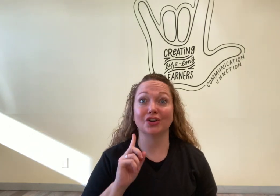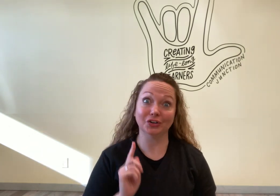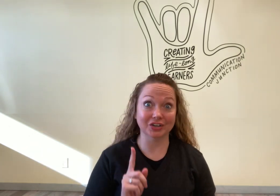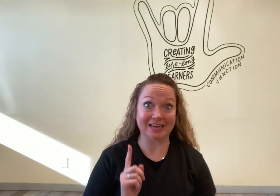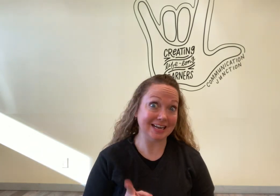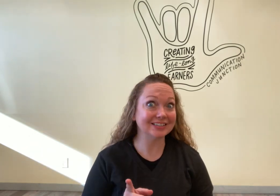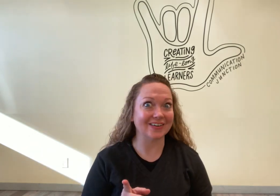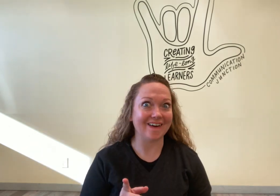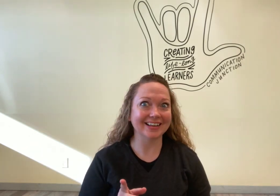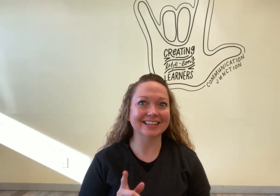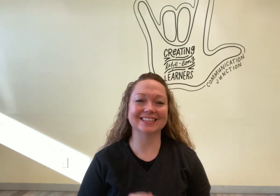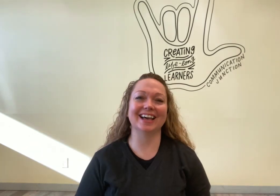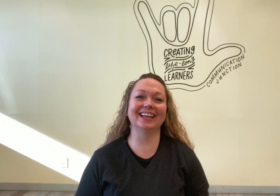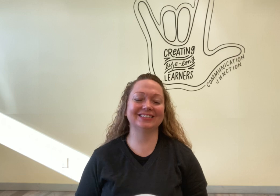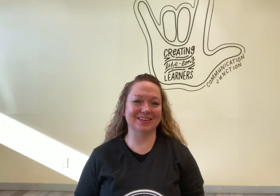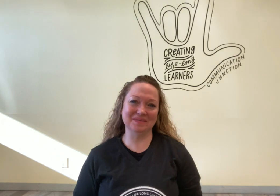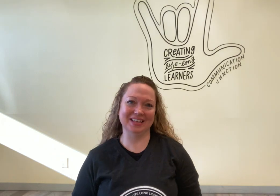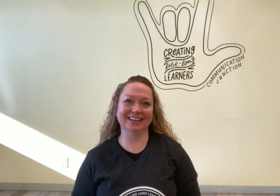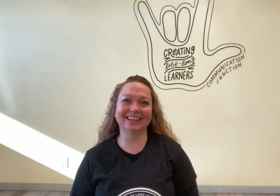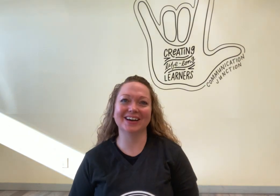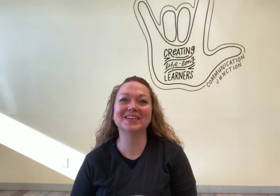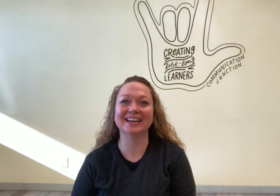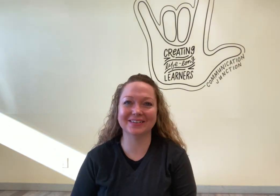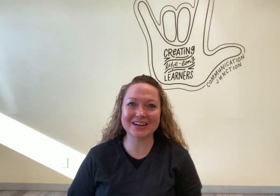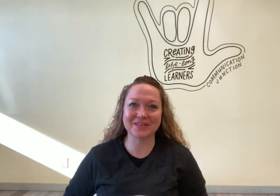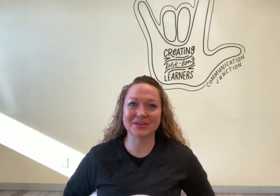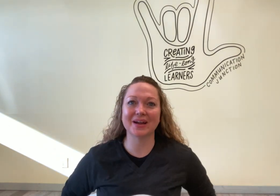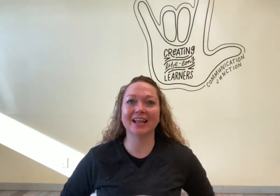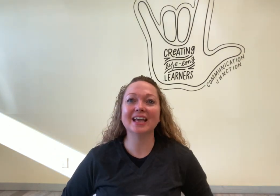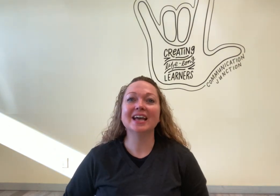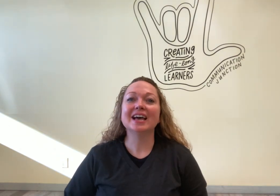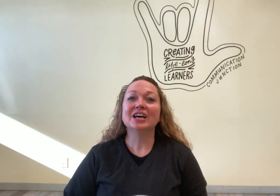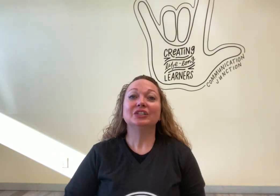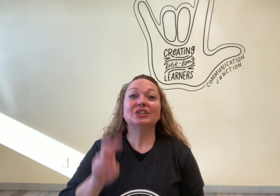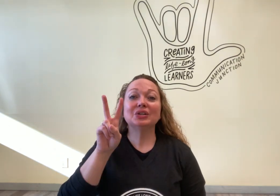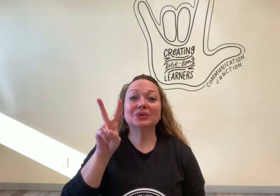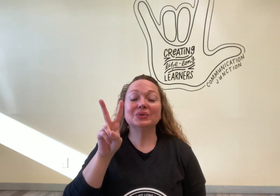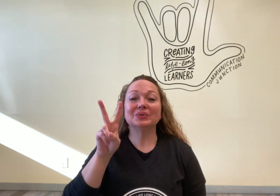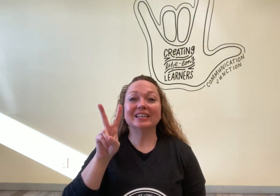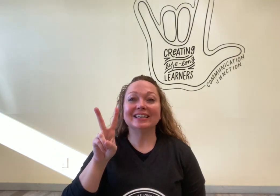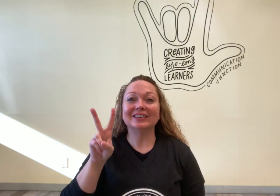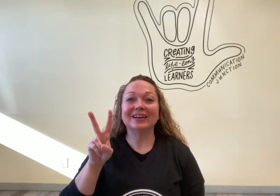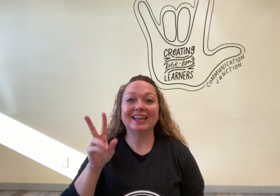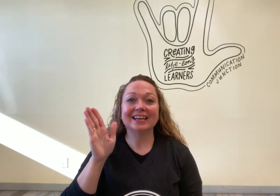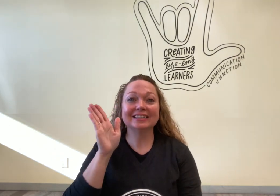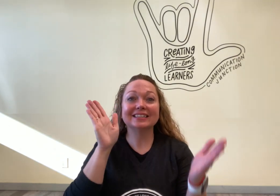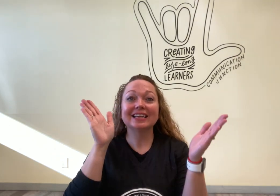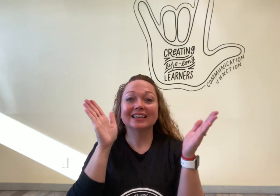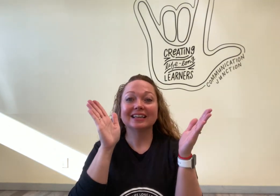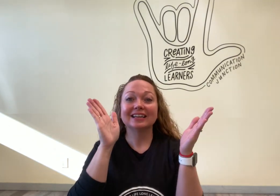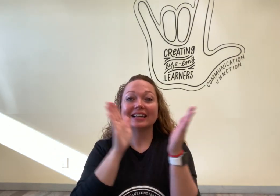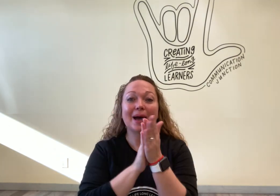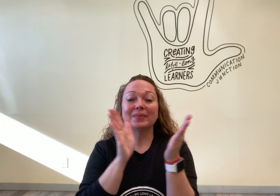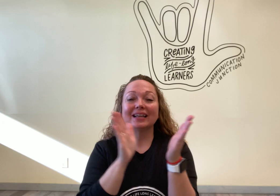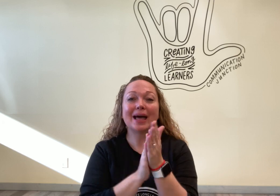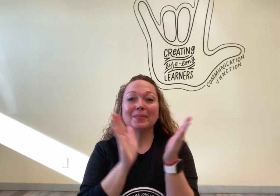good night song. Isn't that something? Okay, here we go. Are you ready? 2 little hands, clap, clap,